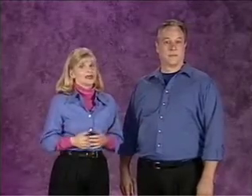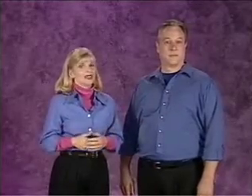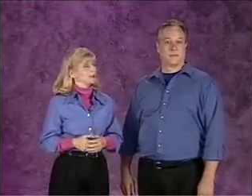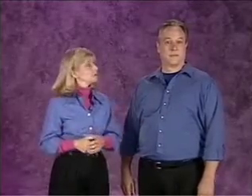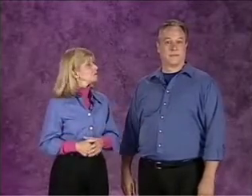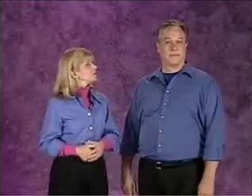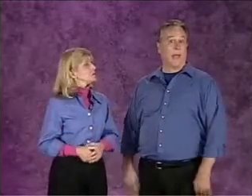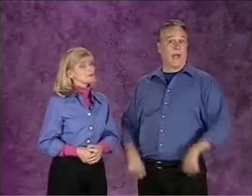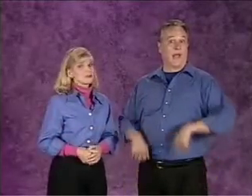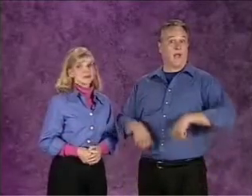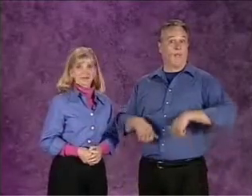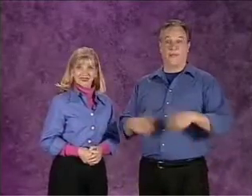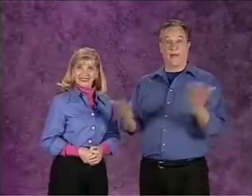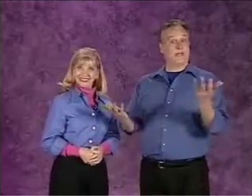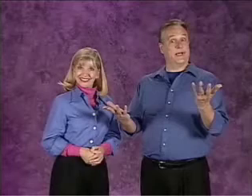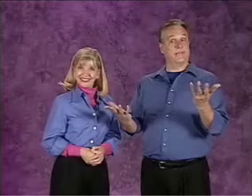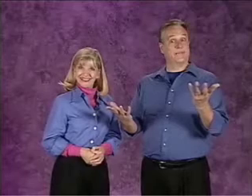be. That's it.